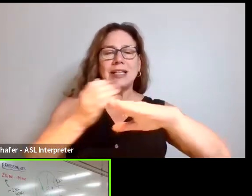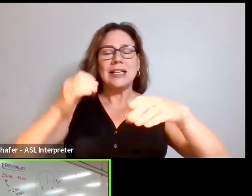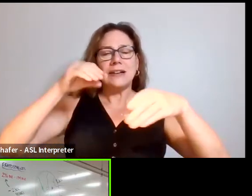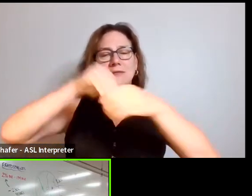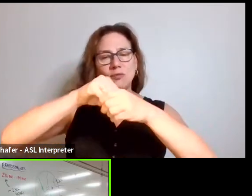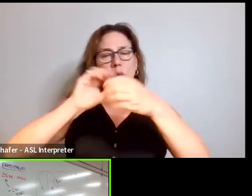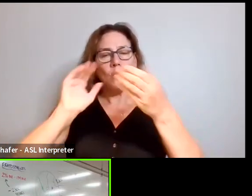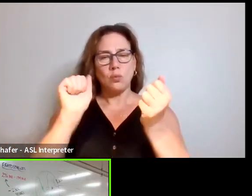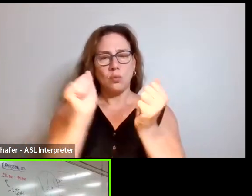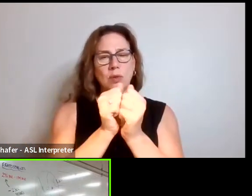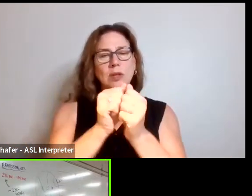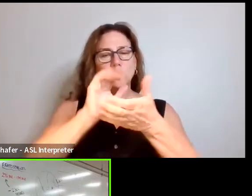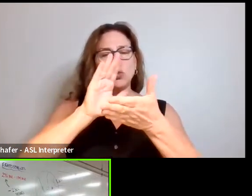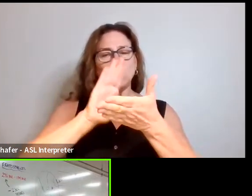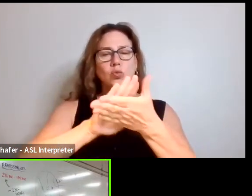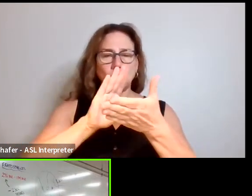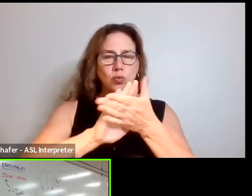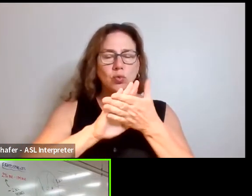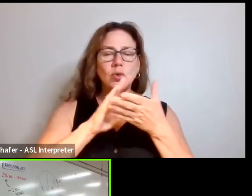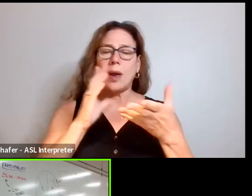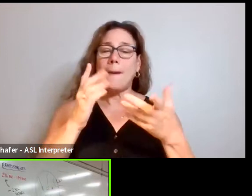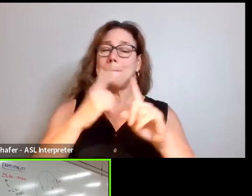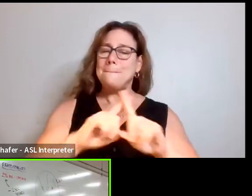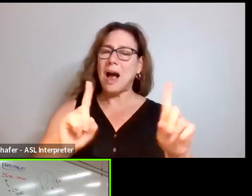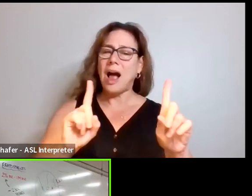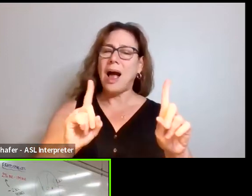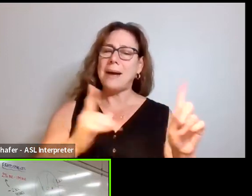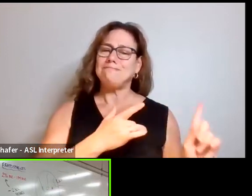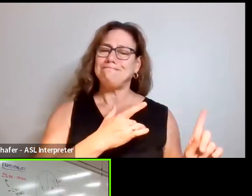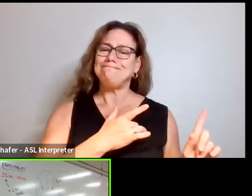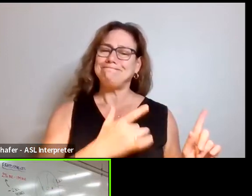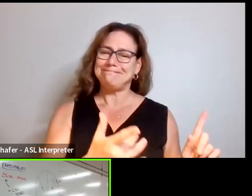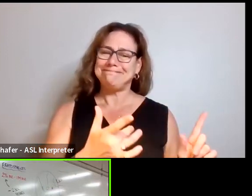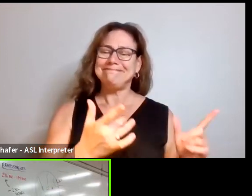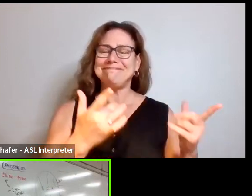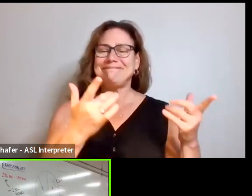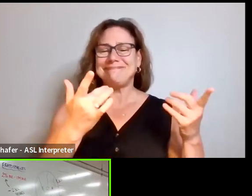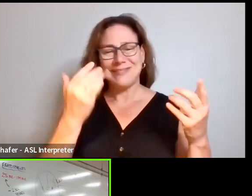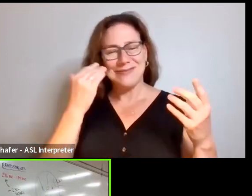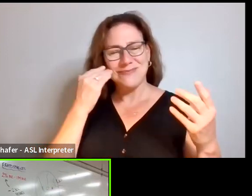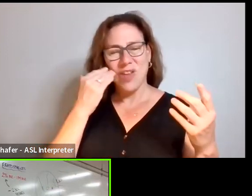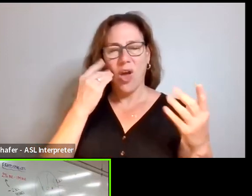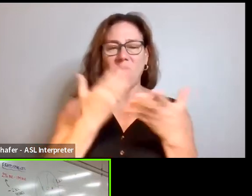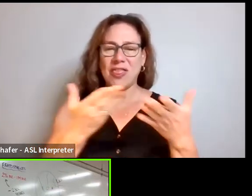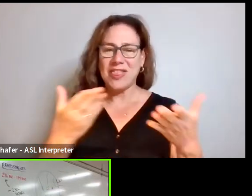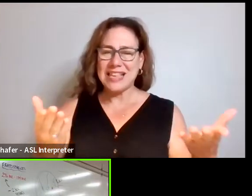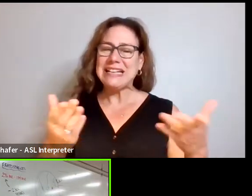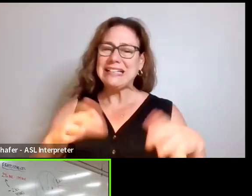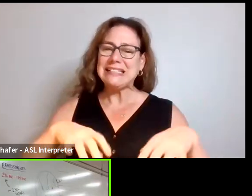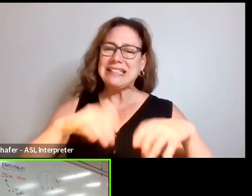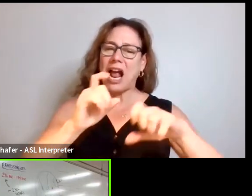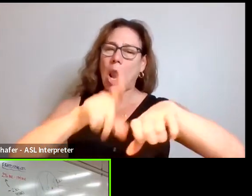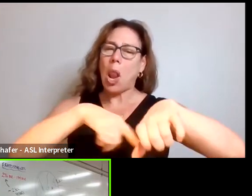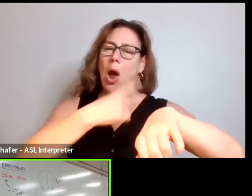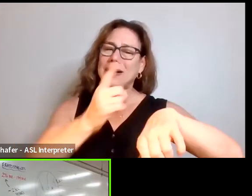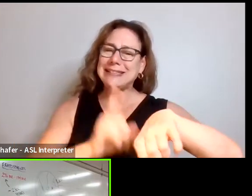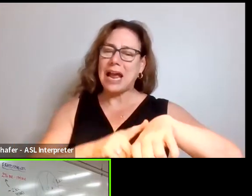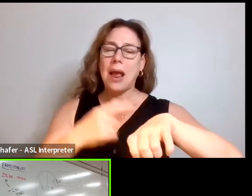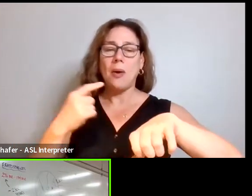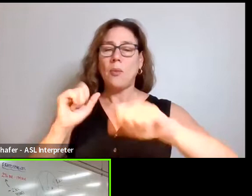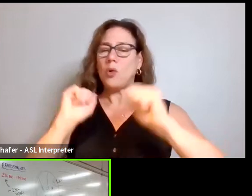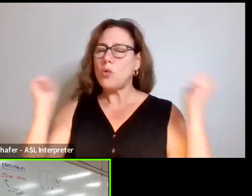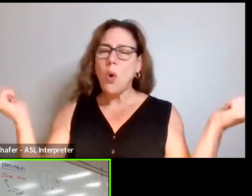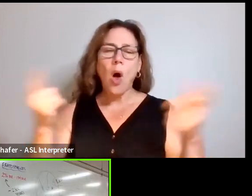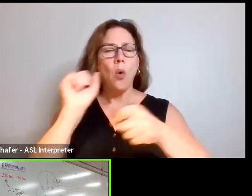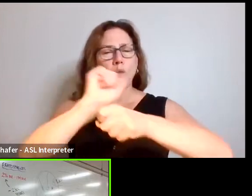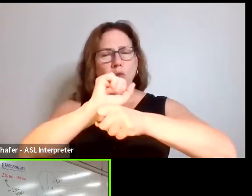take longer than we like, and everybody is working hard to accommodate the